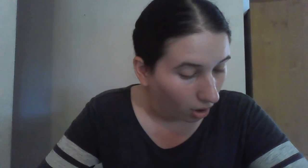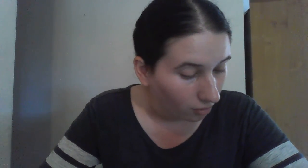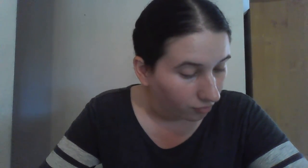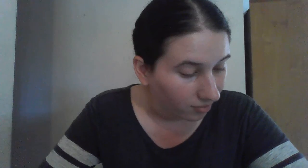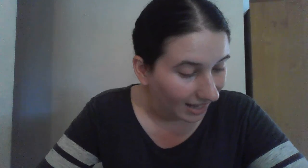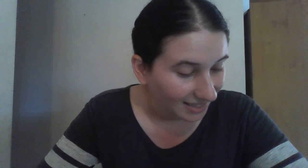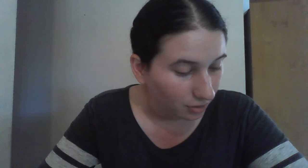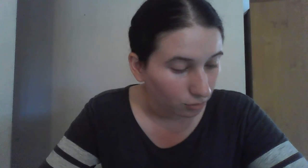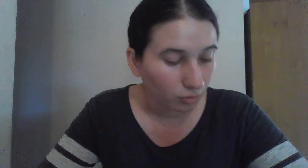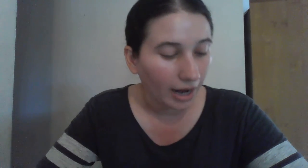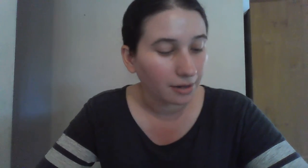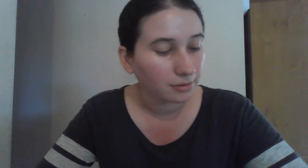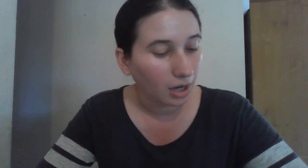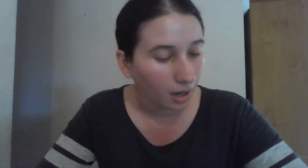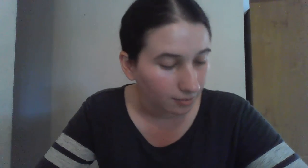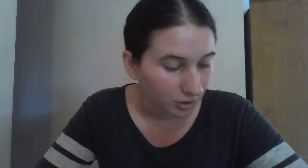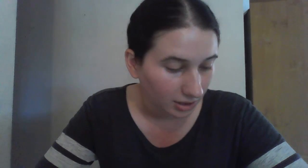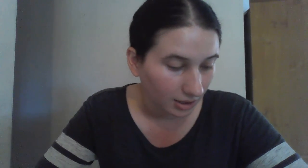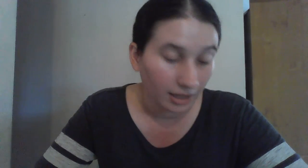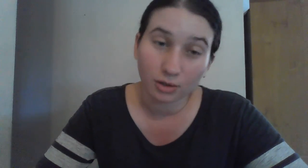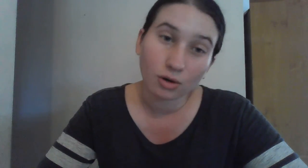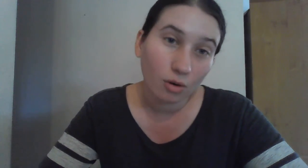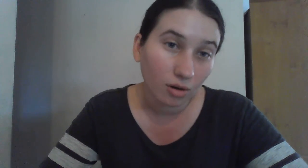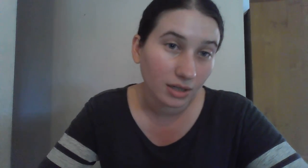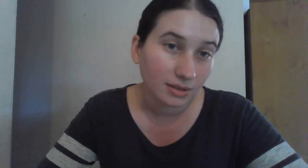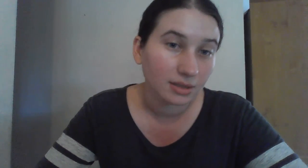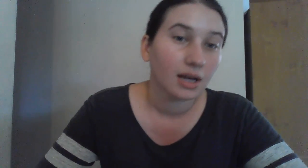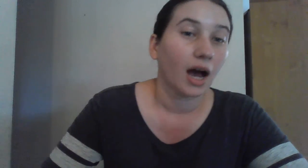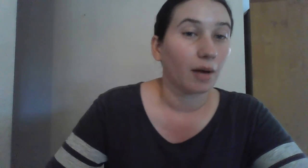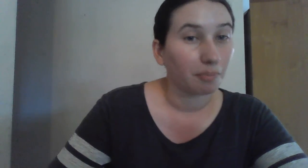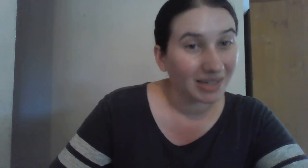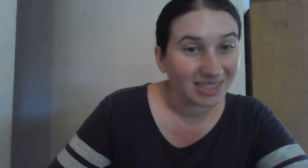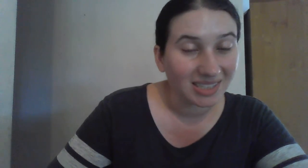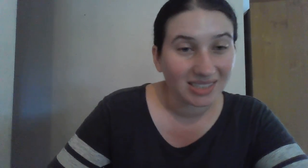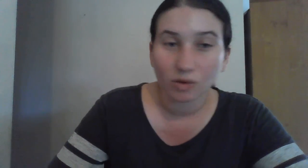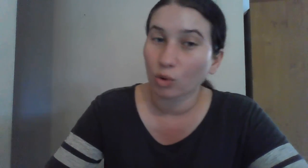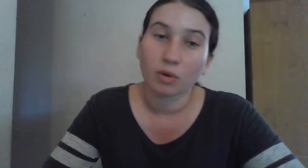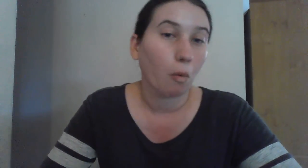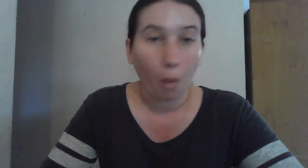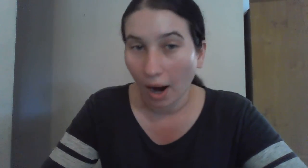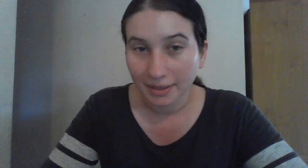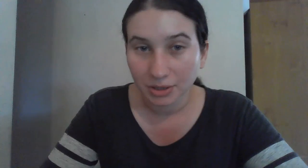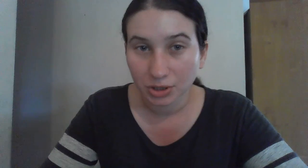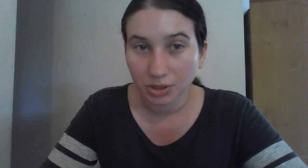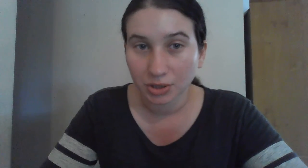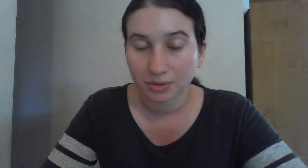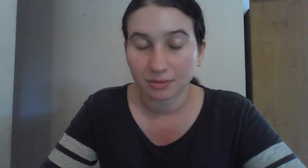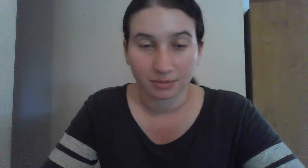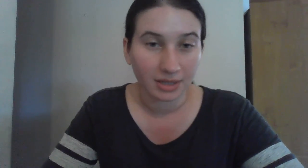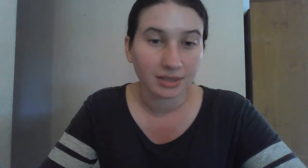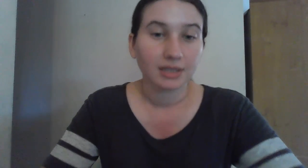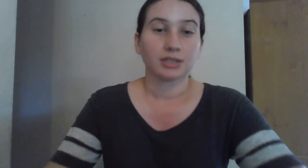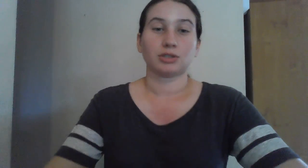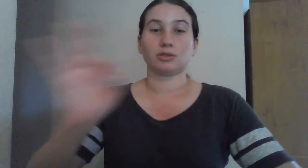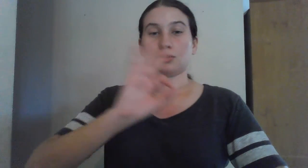small, flat, round object like a coin, a button, or a watch. Right? So you could